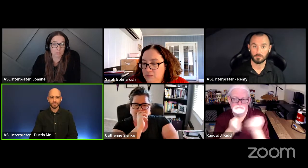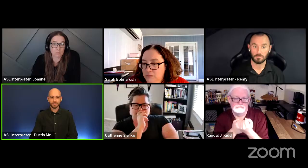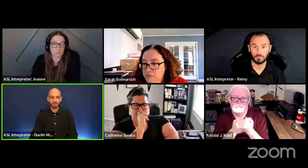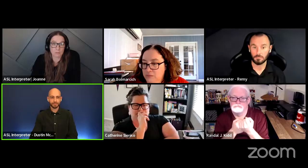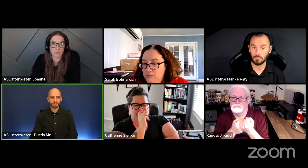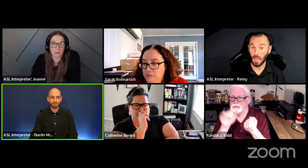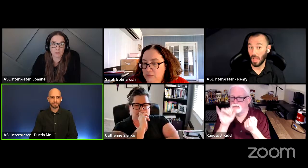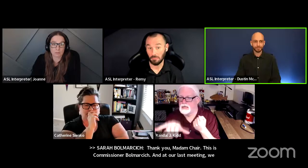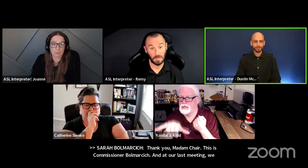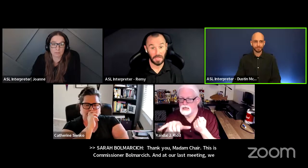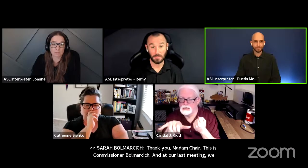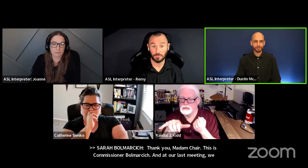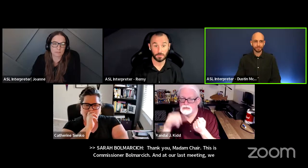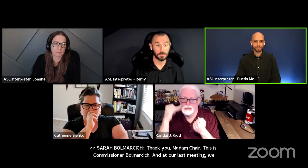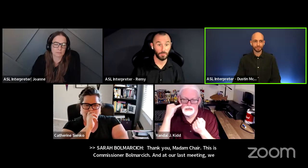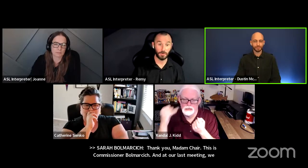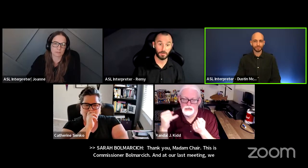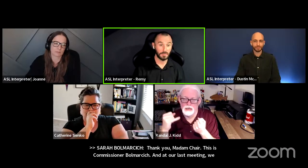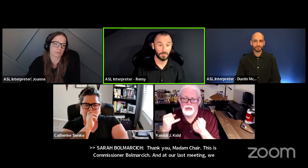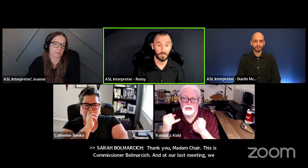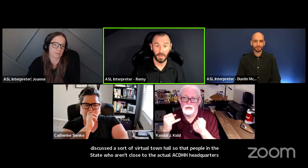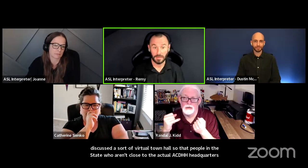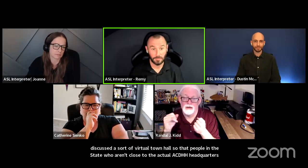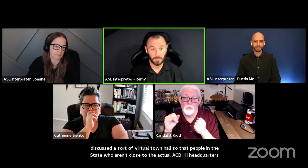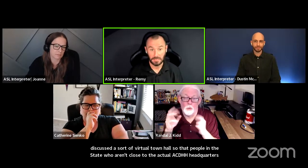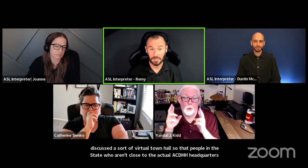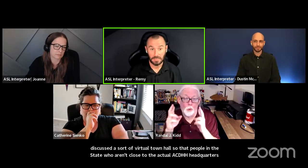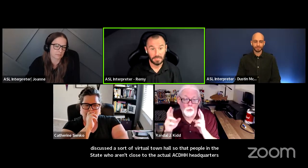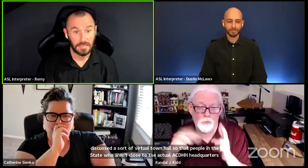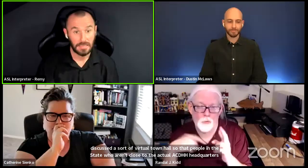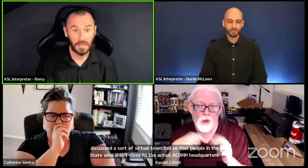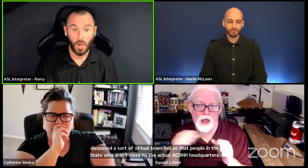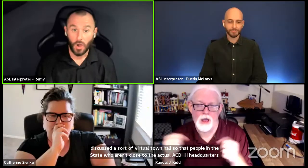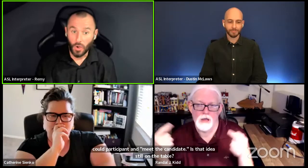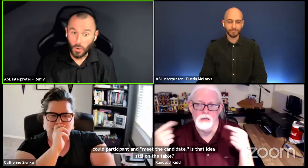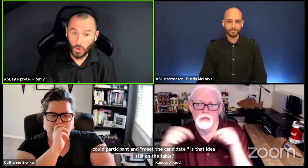Commissioner Kidd. I'm in full support of that. I mean,